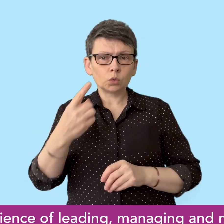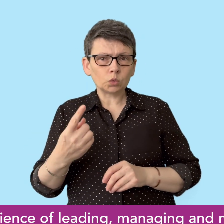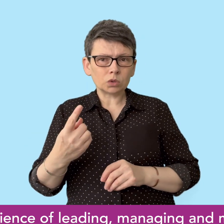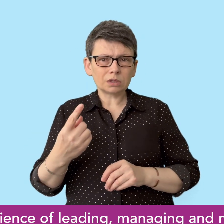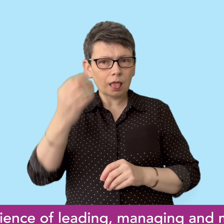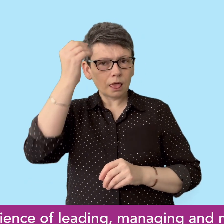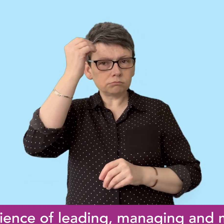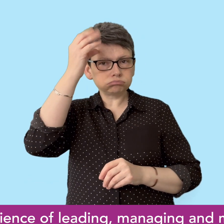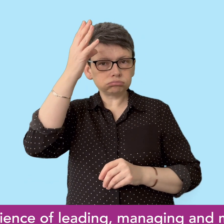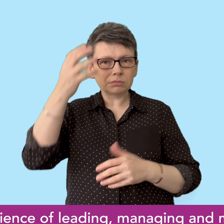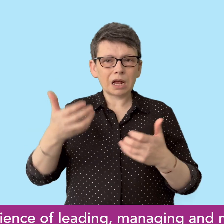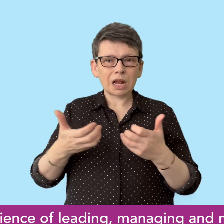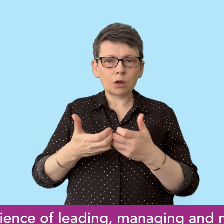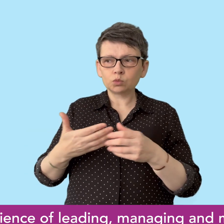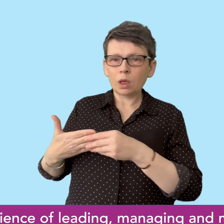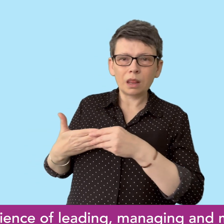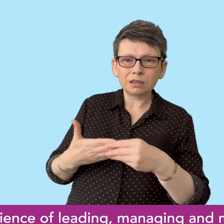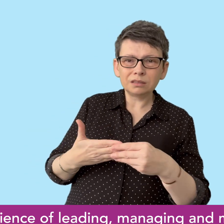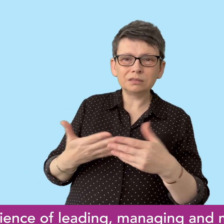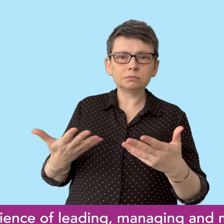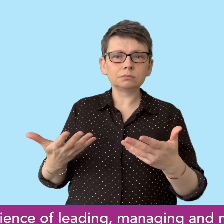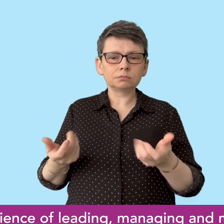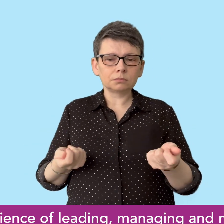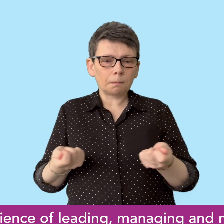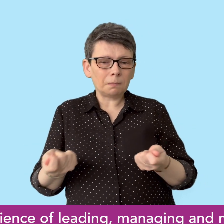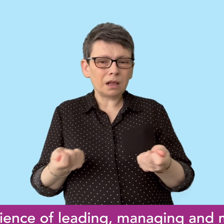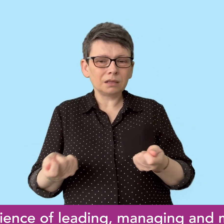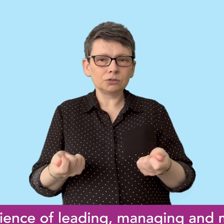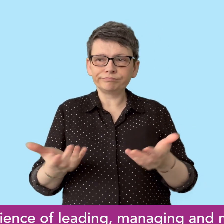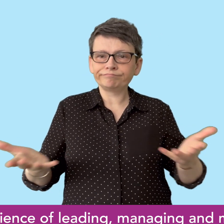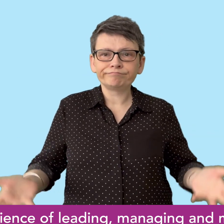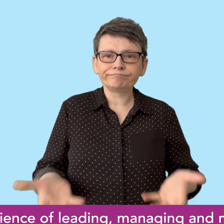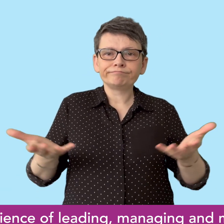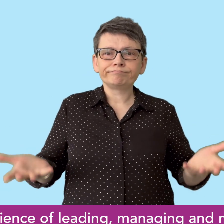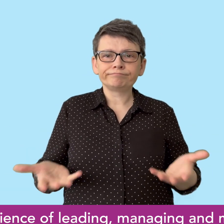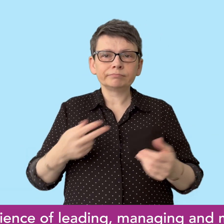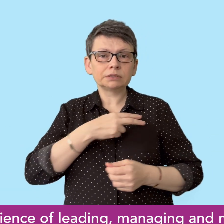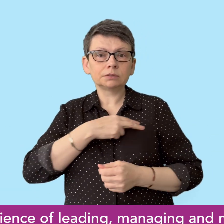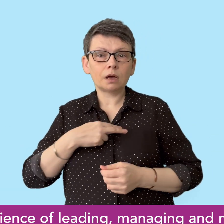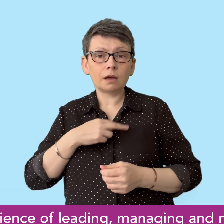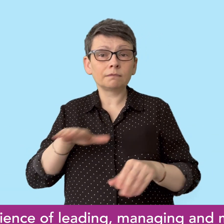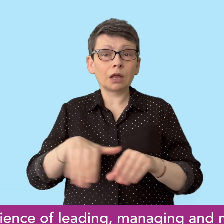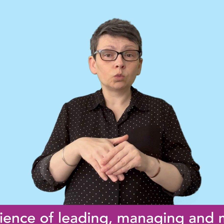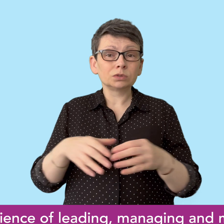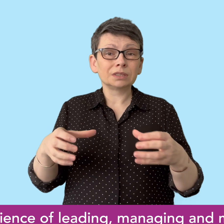Experience of leading, managing, and motivating individual staff members and teams.